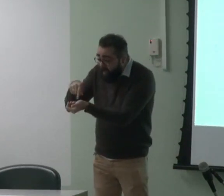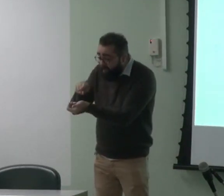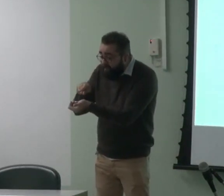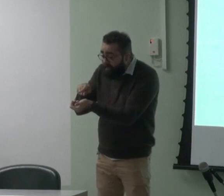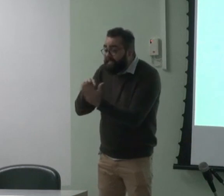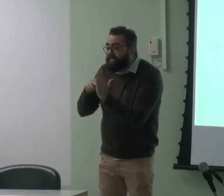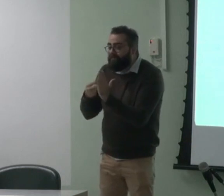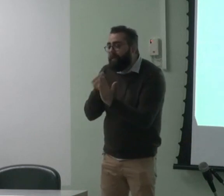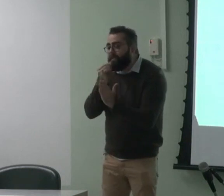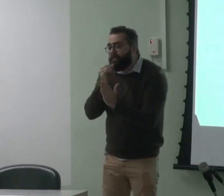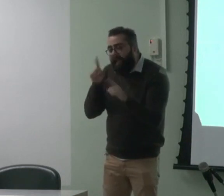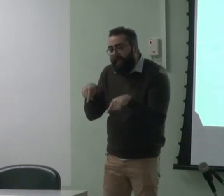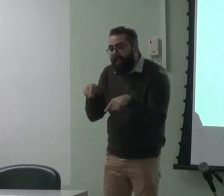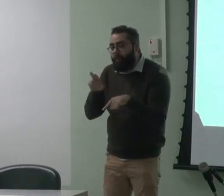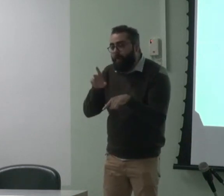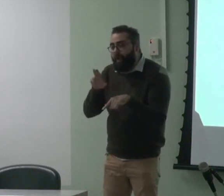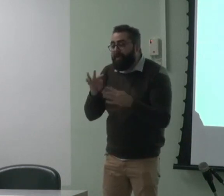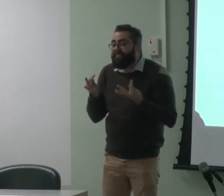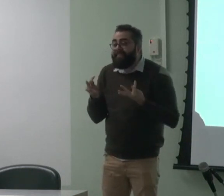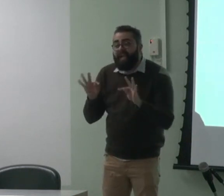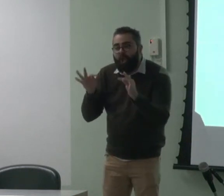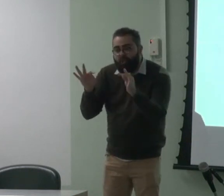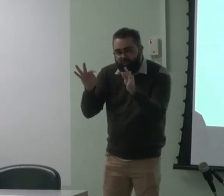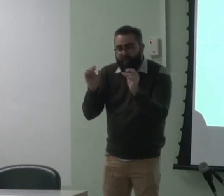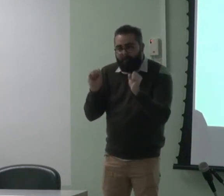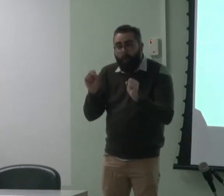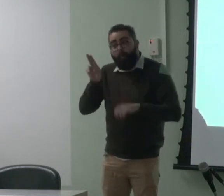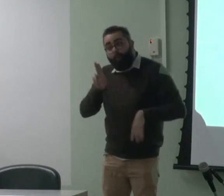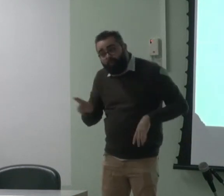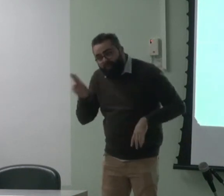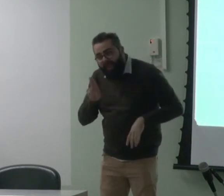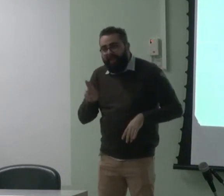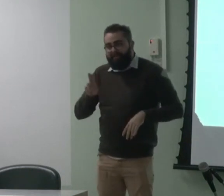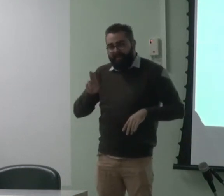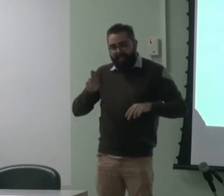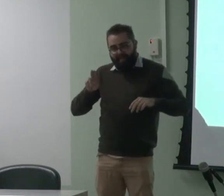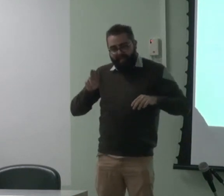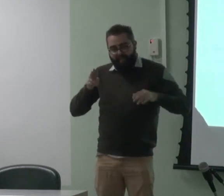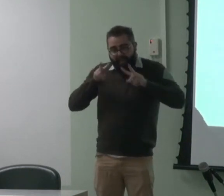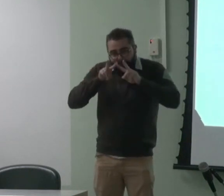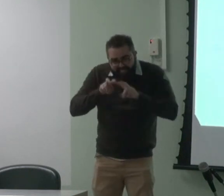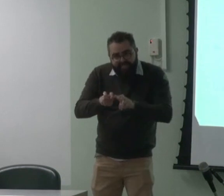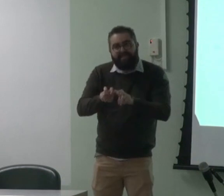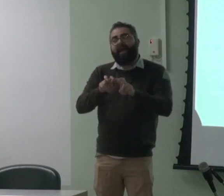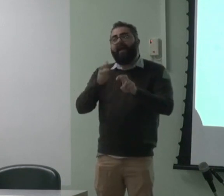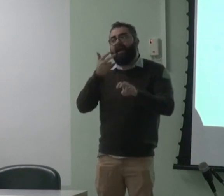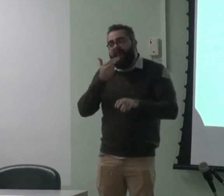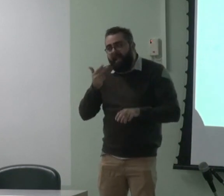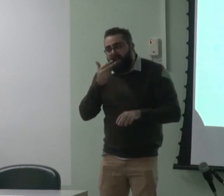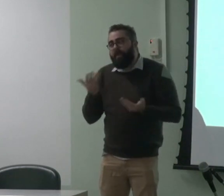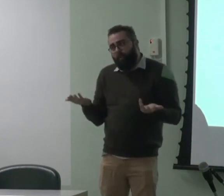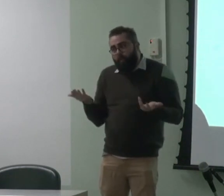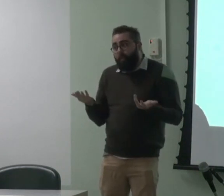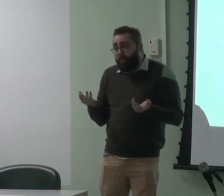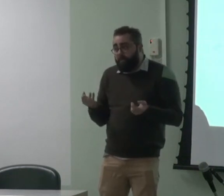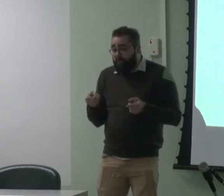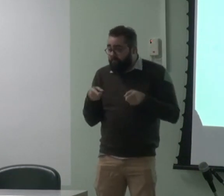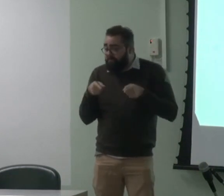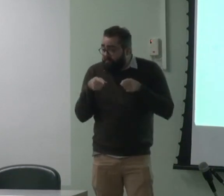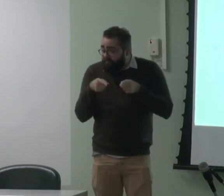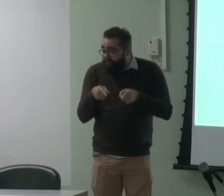tools that you can apply a sort of language agnostic way to many languages, and that's